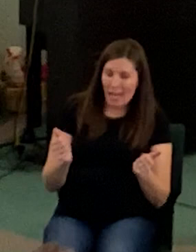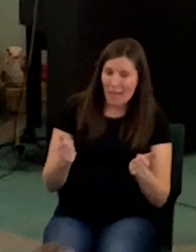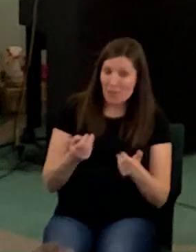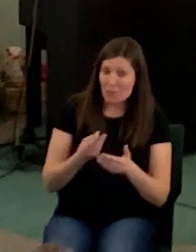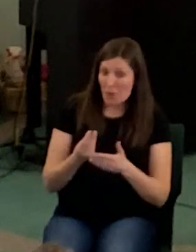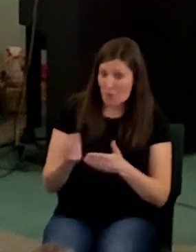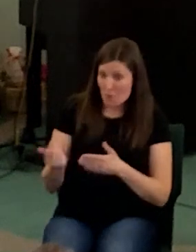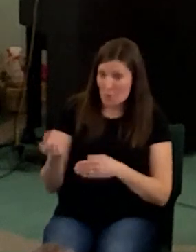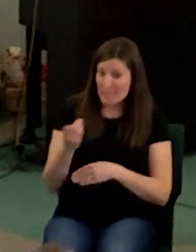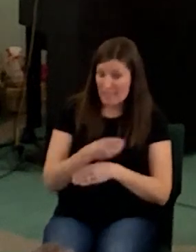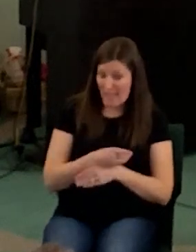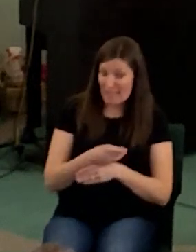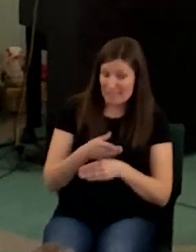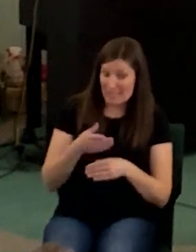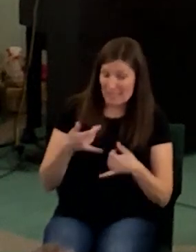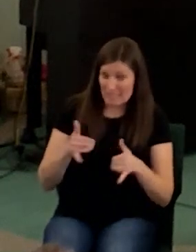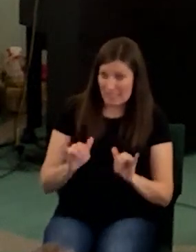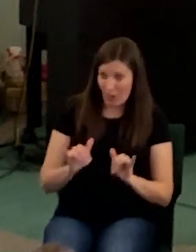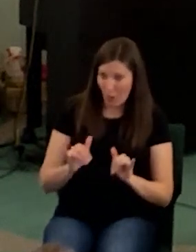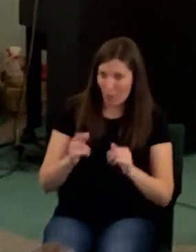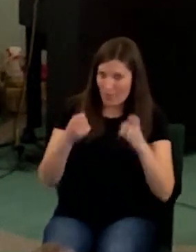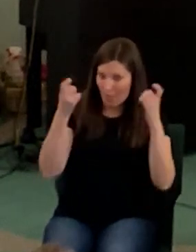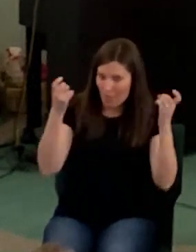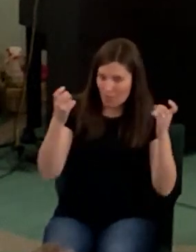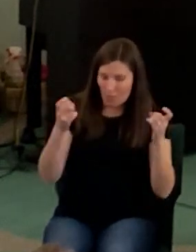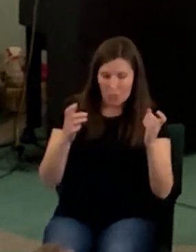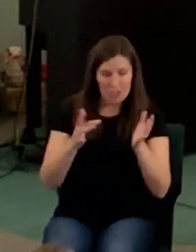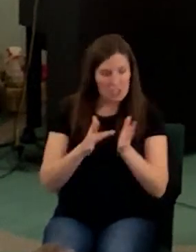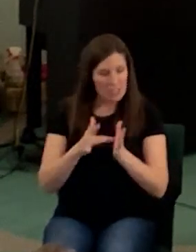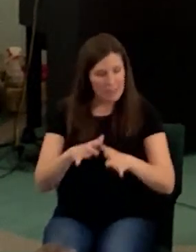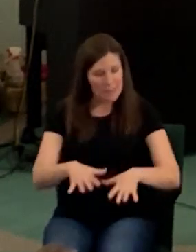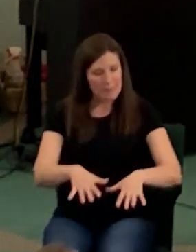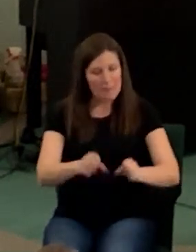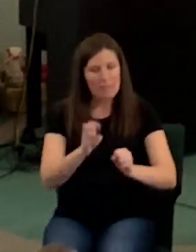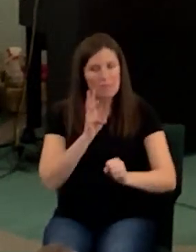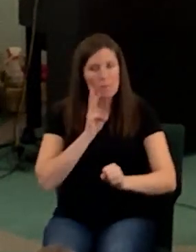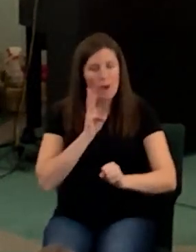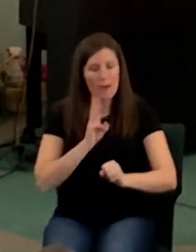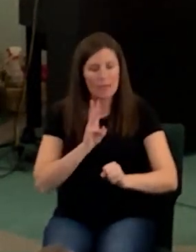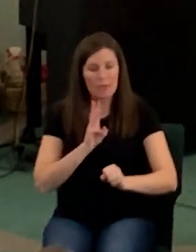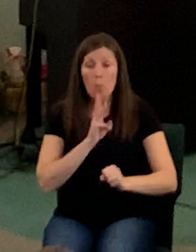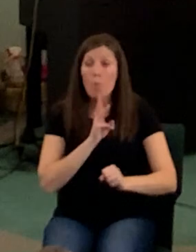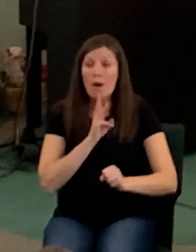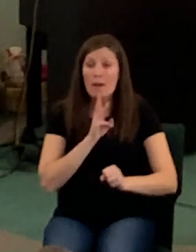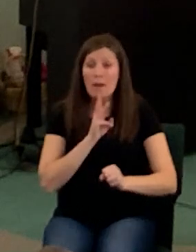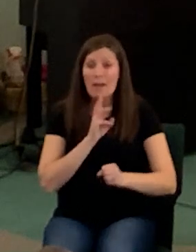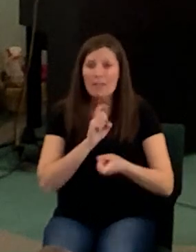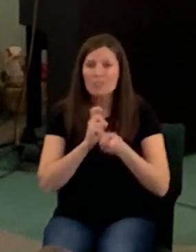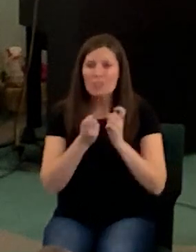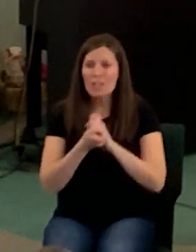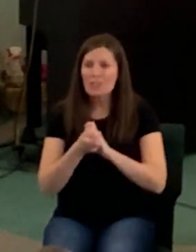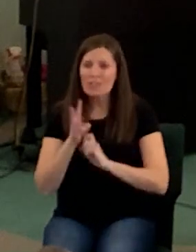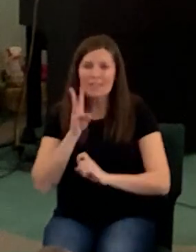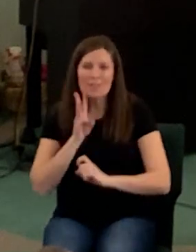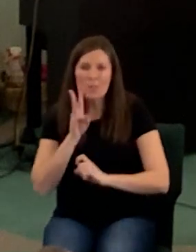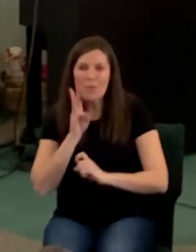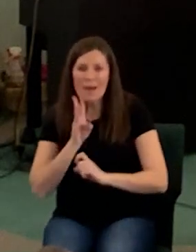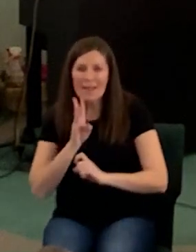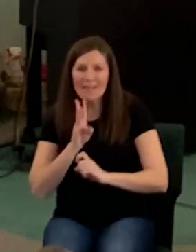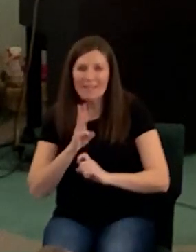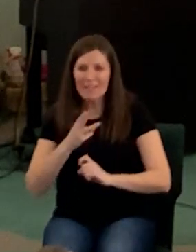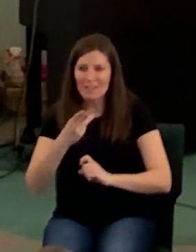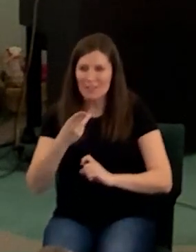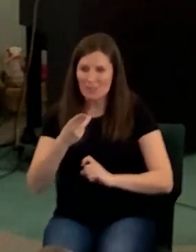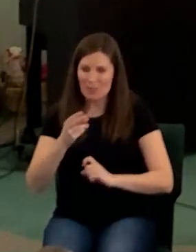days of this wedding celebration, Jesus takes what they have and he transforms it into wine so that the host wouldn't be